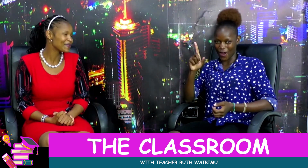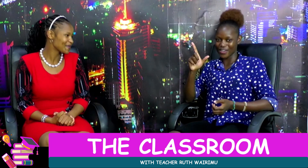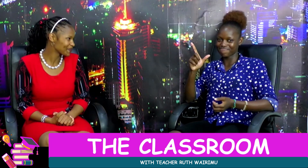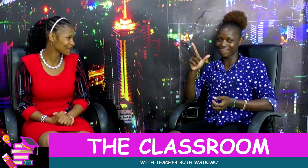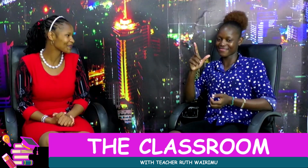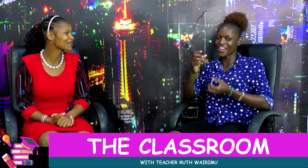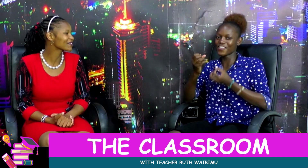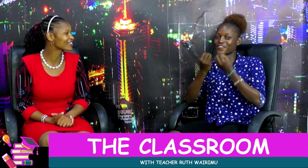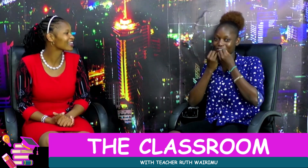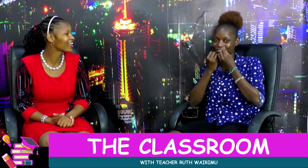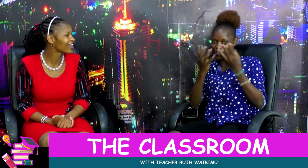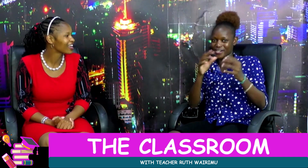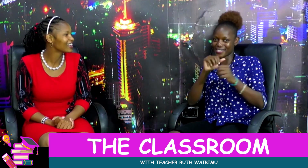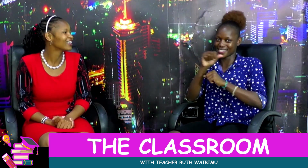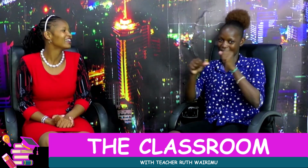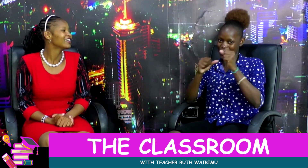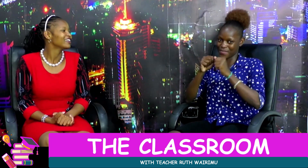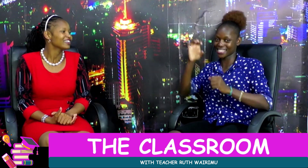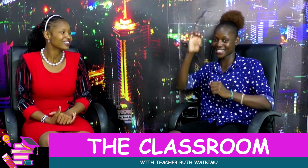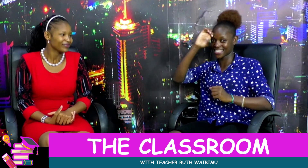Okay, thank you once again, Ruth, for that.